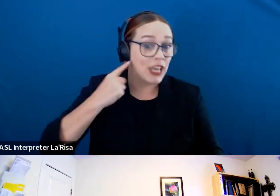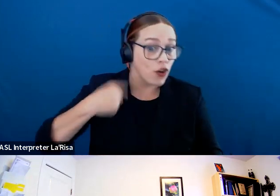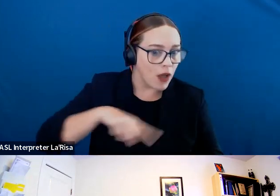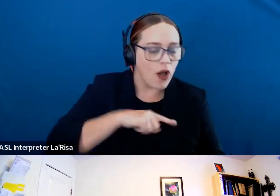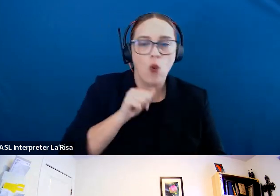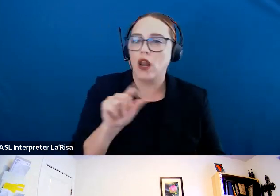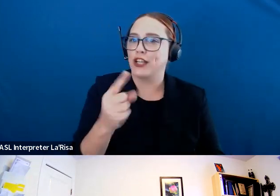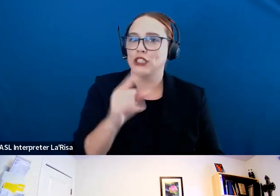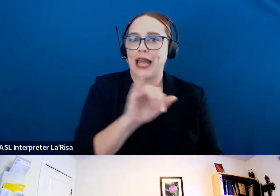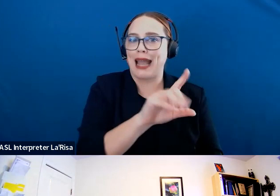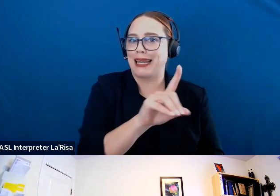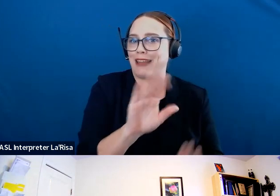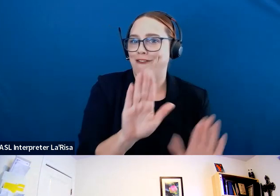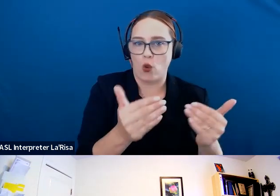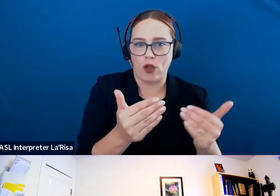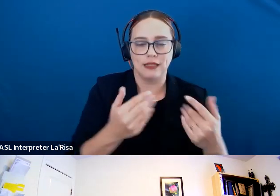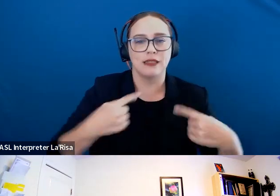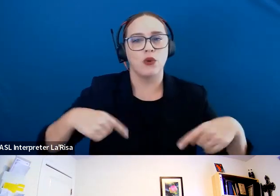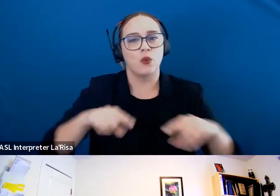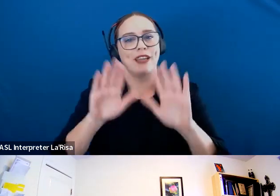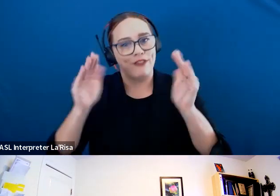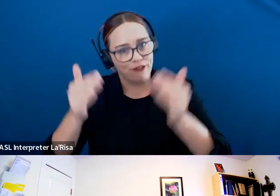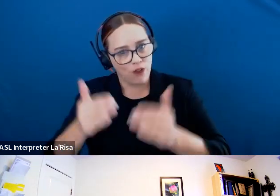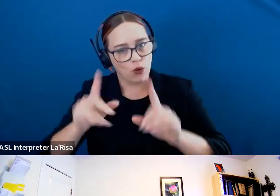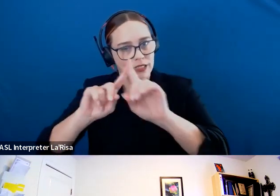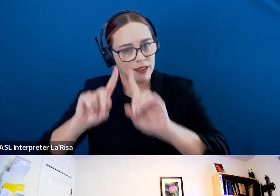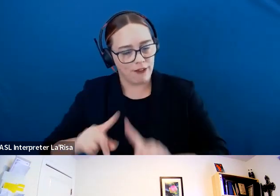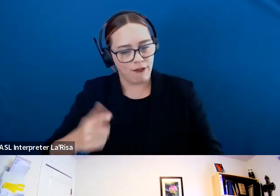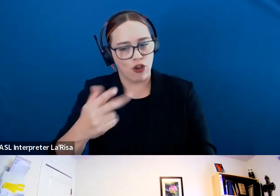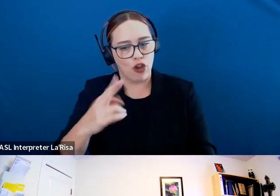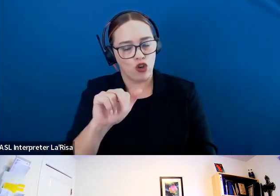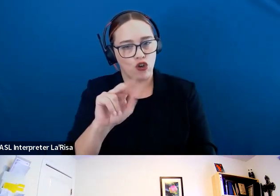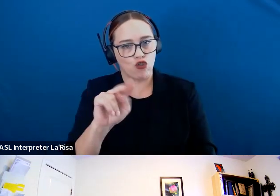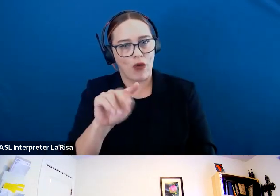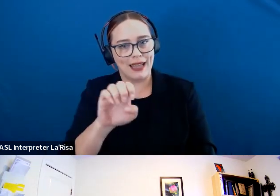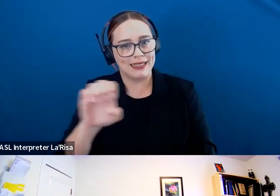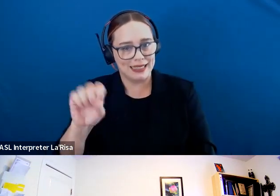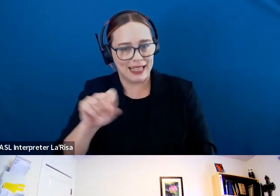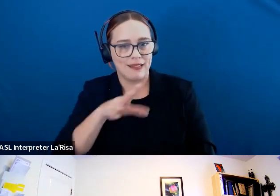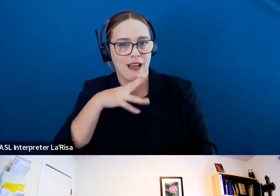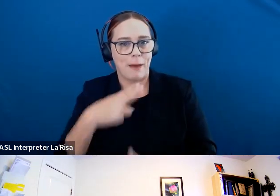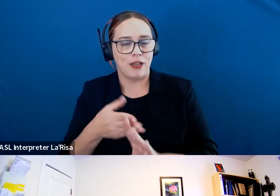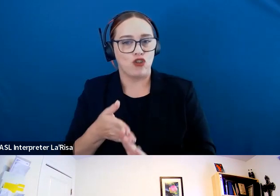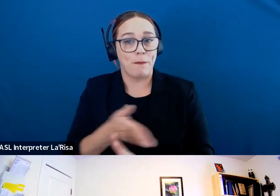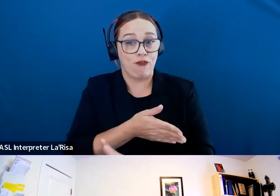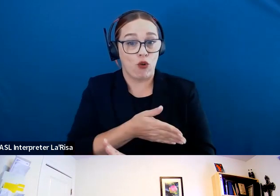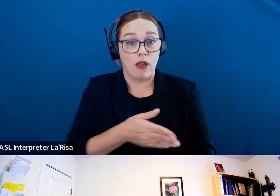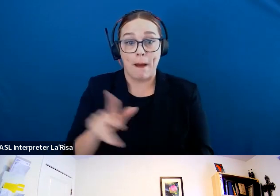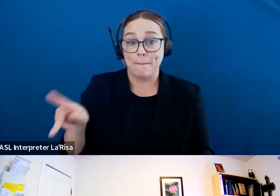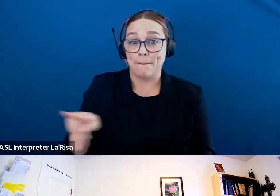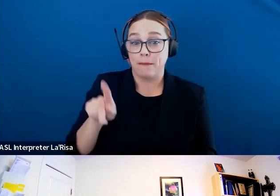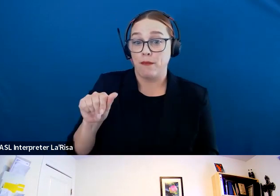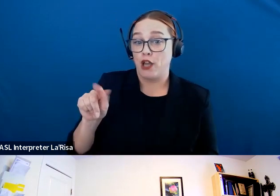on those grantees that I mentioned at the initial part of the conversation. Would love to talk more offline, Patricia, if you'd